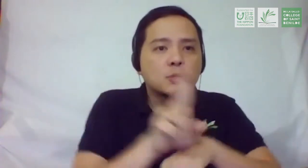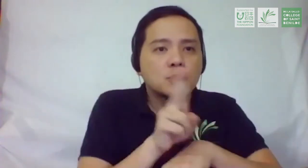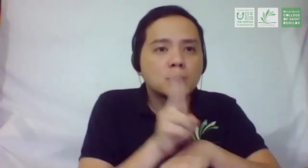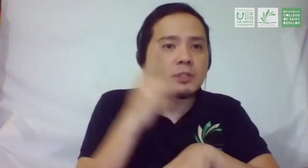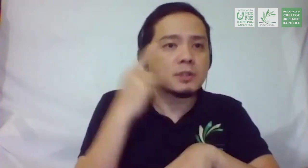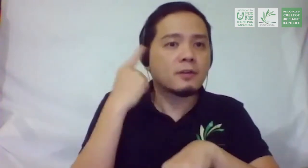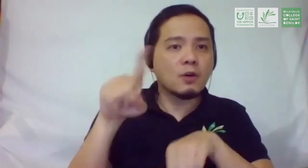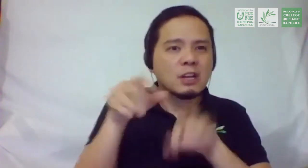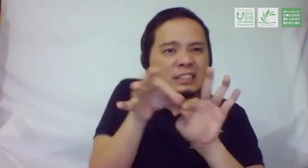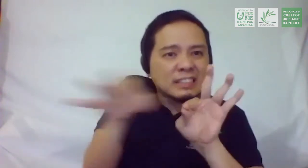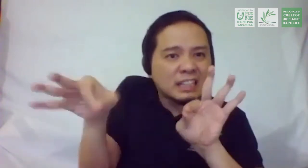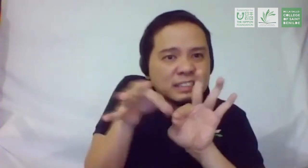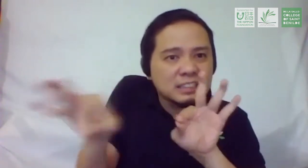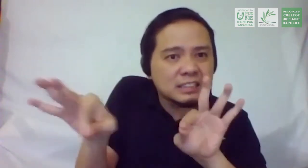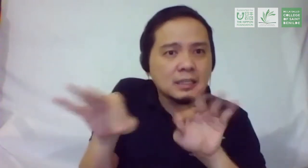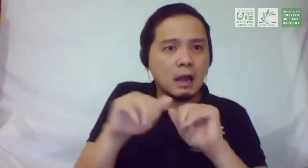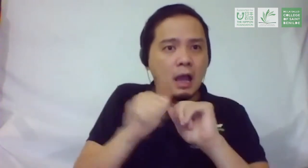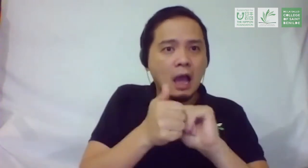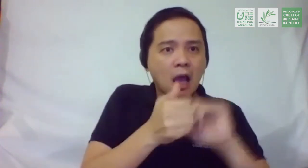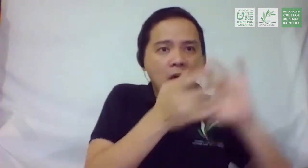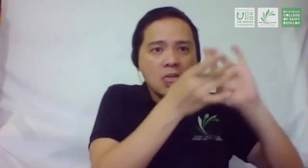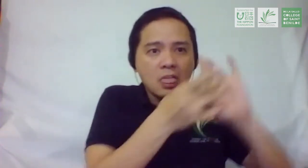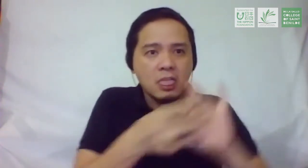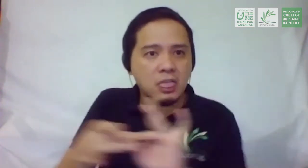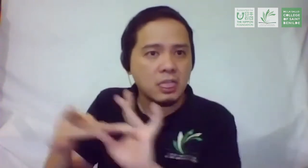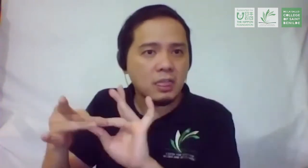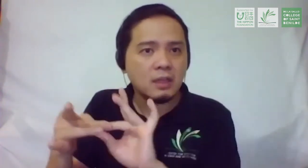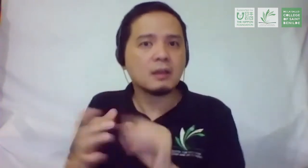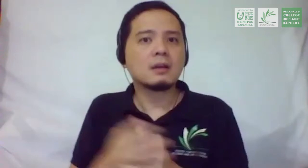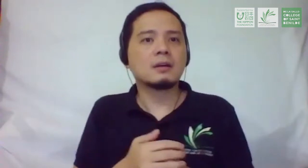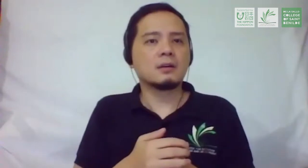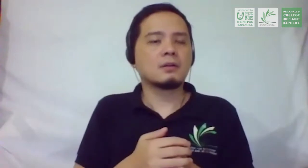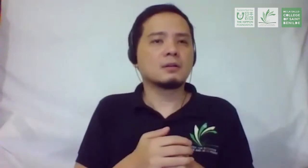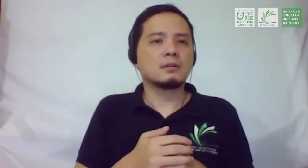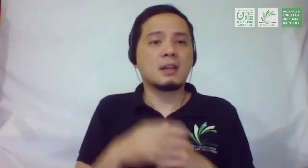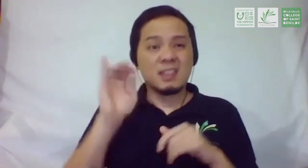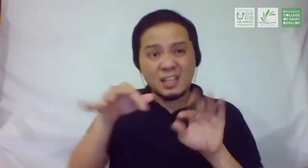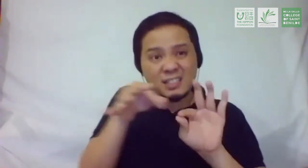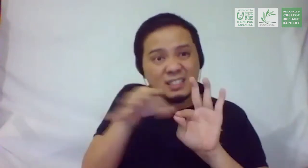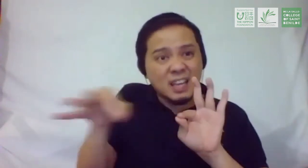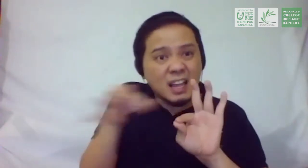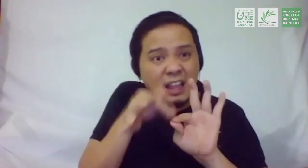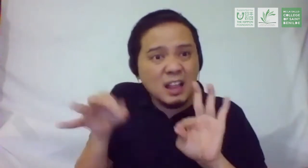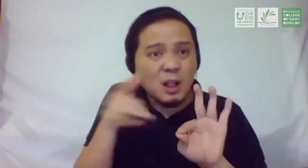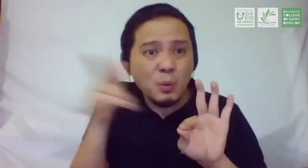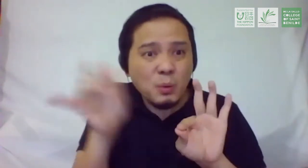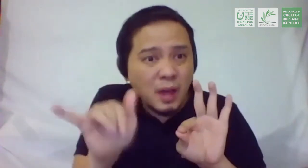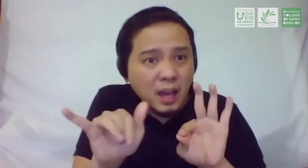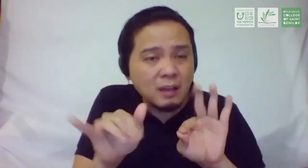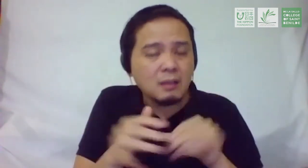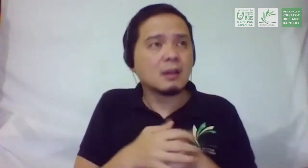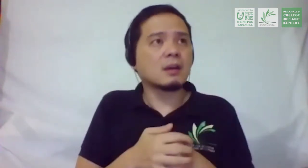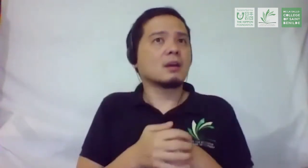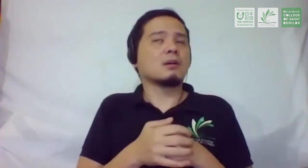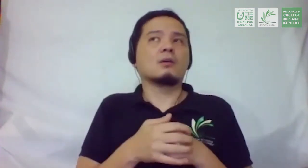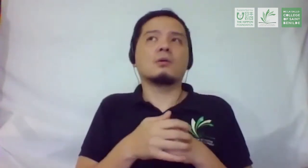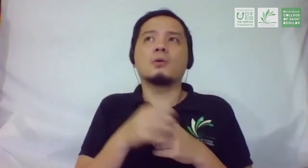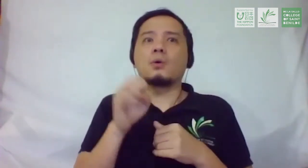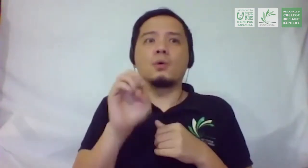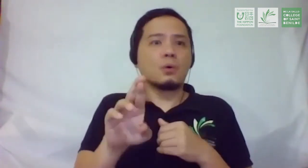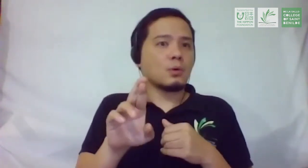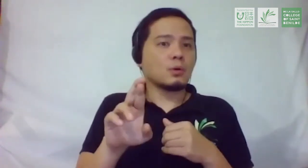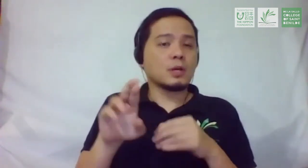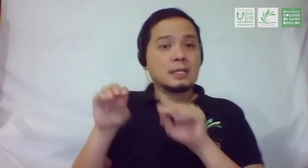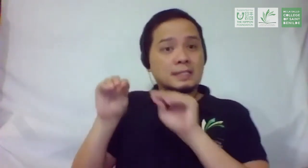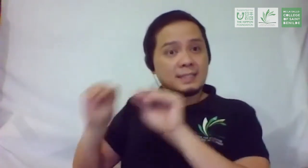that you're going to say? What kinds of sentences are you going to teach? Are you going to only teach to the students,